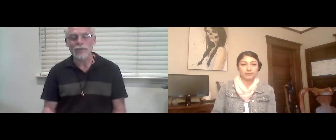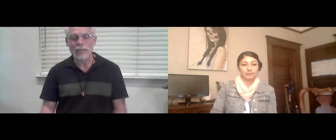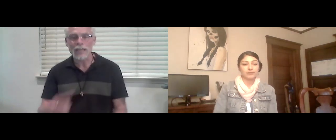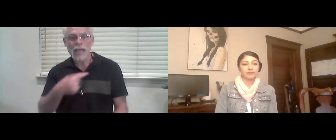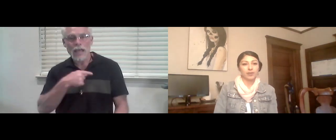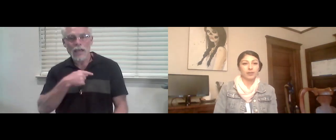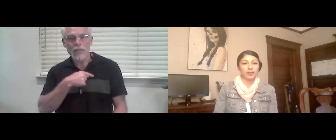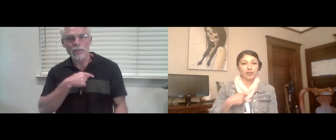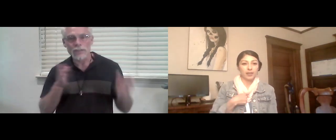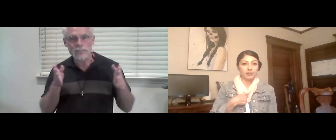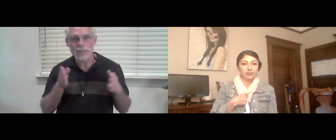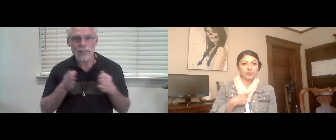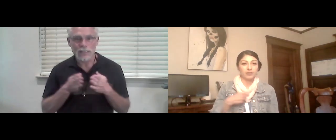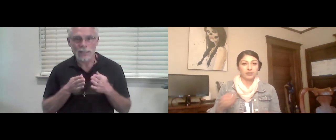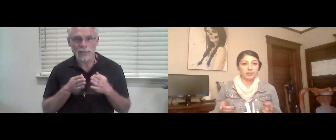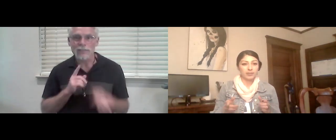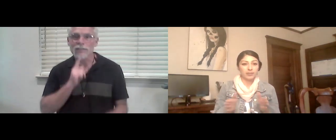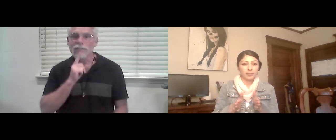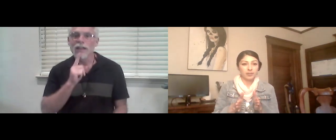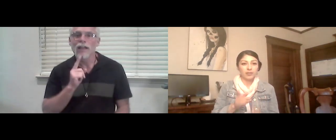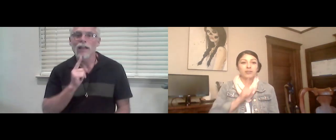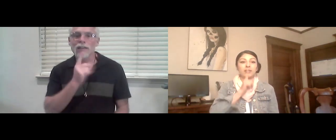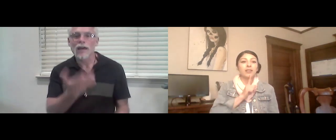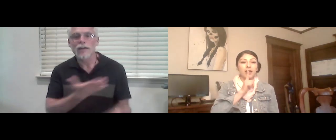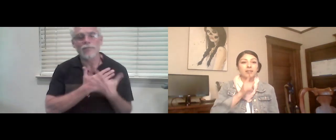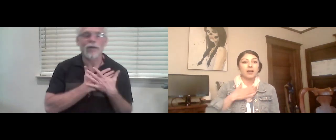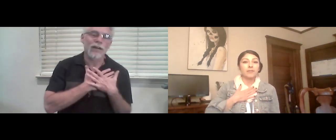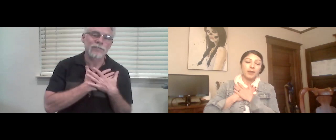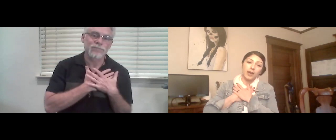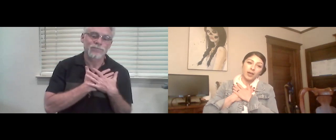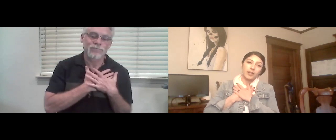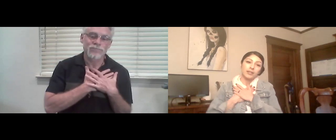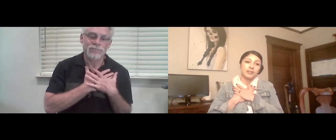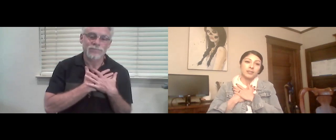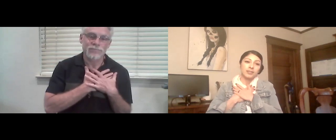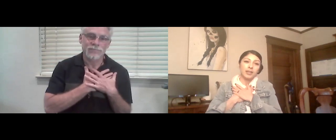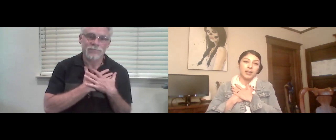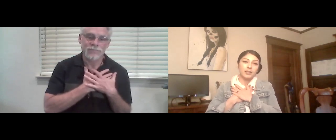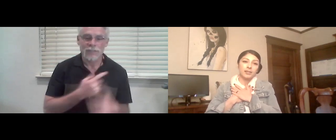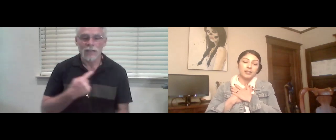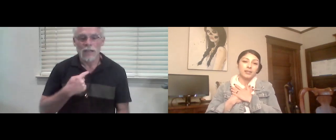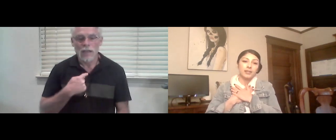From the beginning. Okay. This little light of mine,